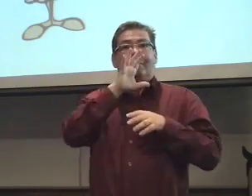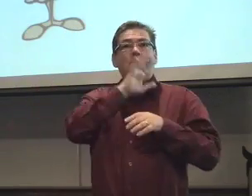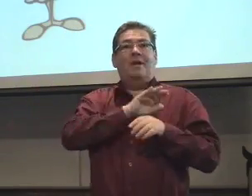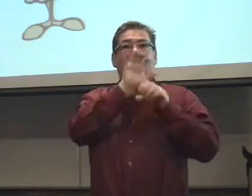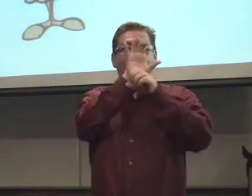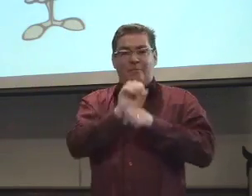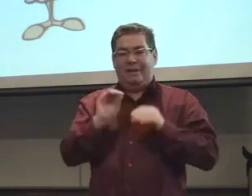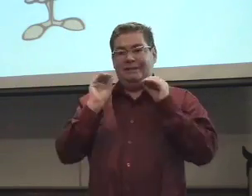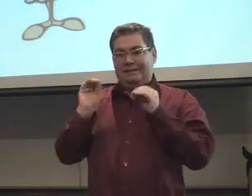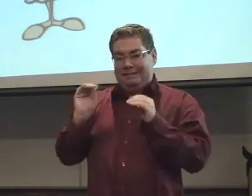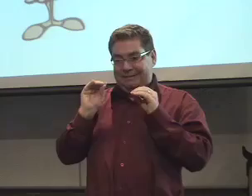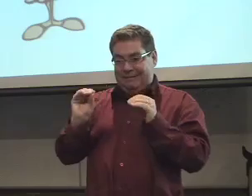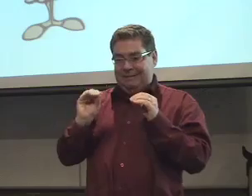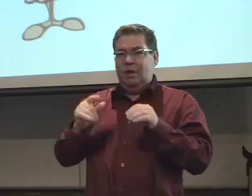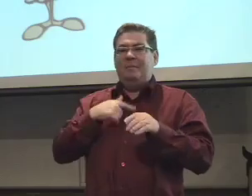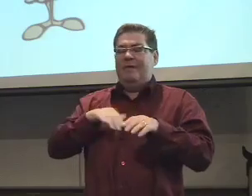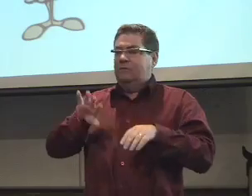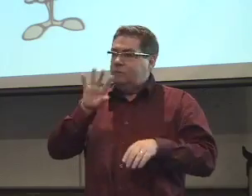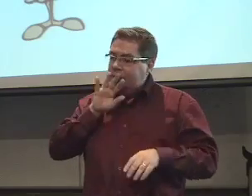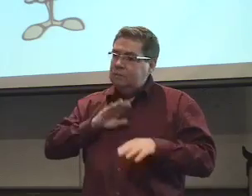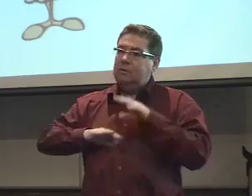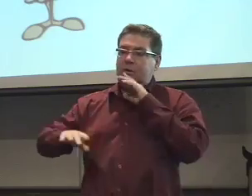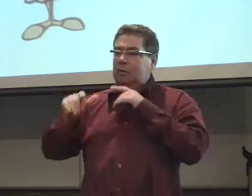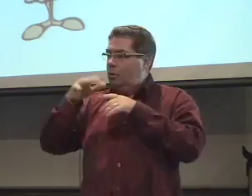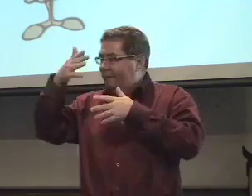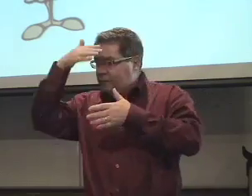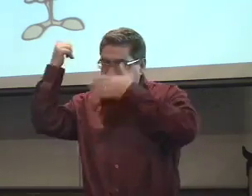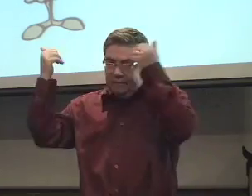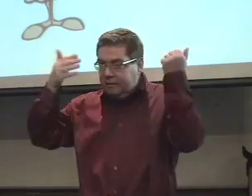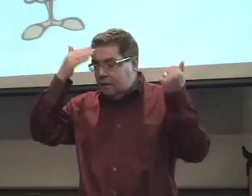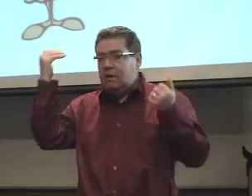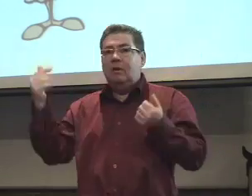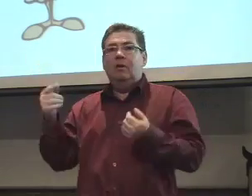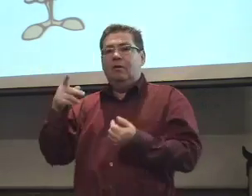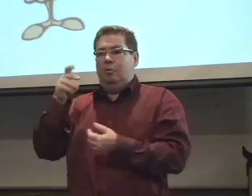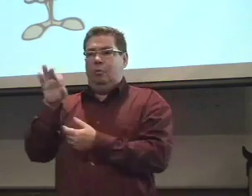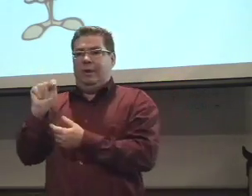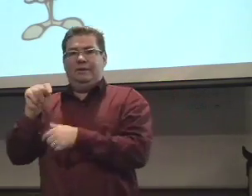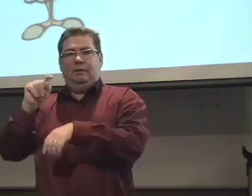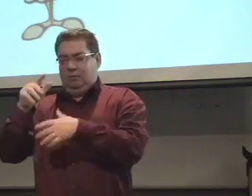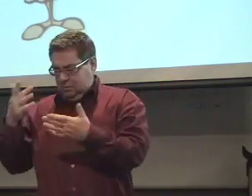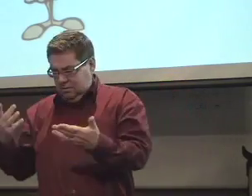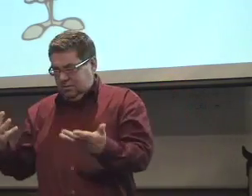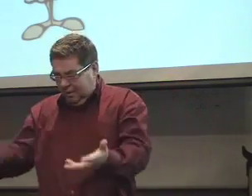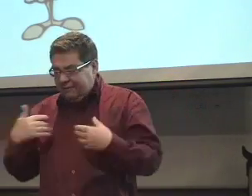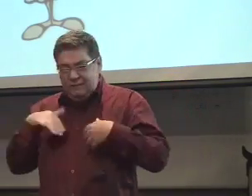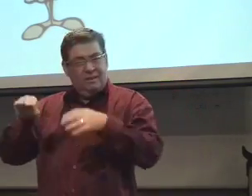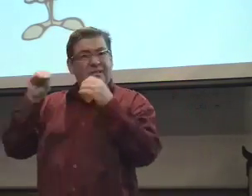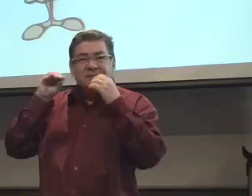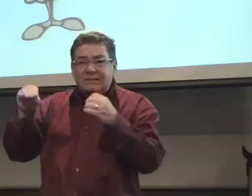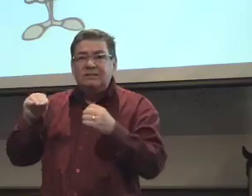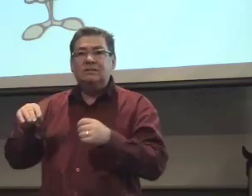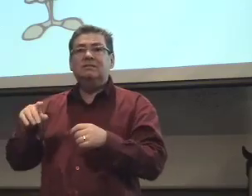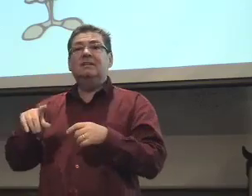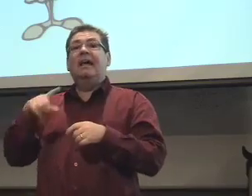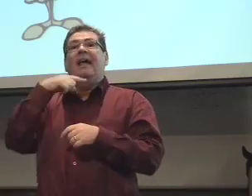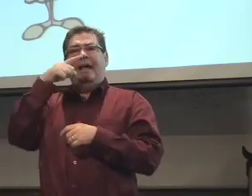teach it really good, but you get so frustrated because then they don't remember it when it comes up in print. It's like, as opposed to the hearing kid who can